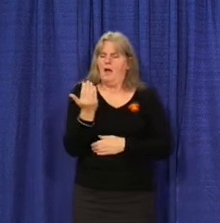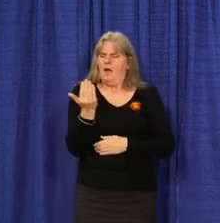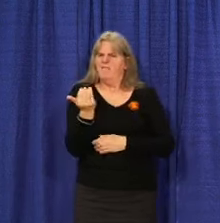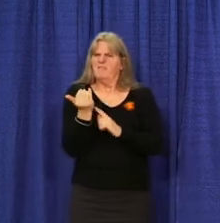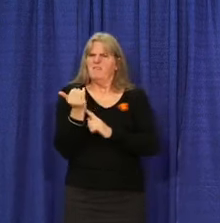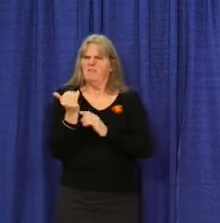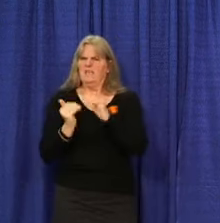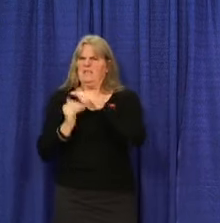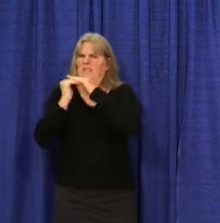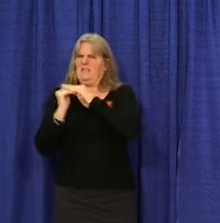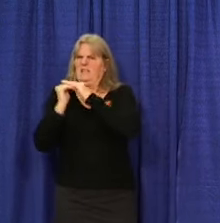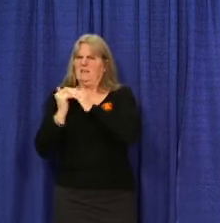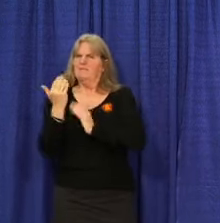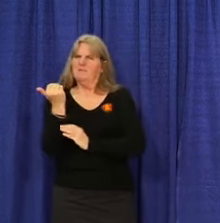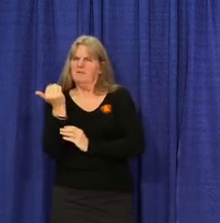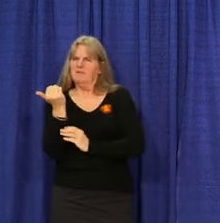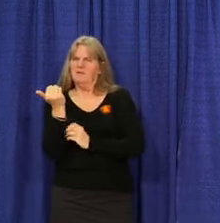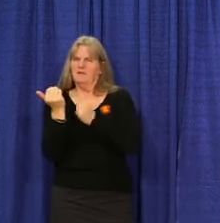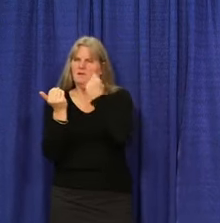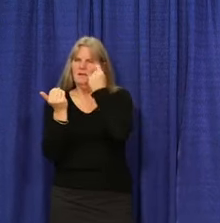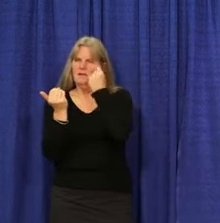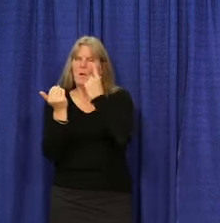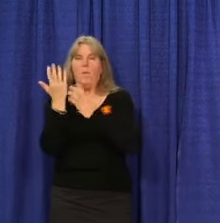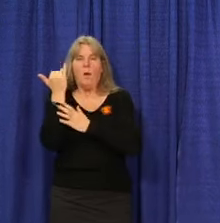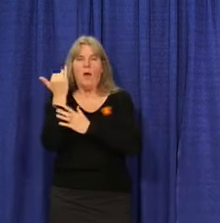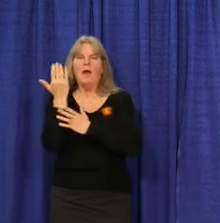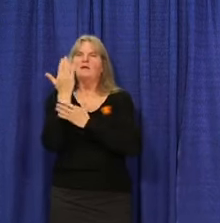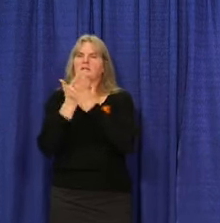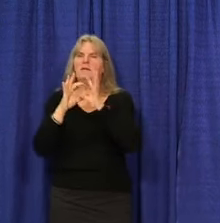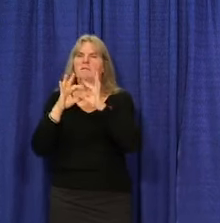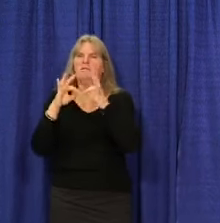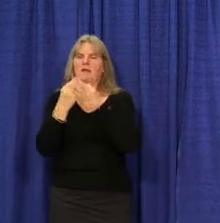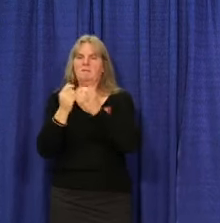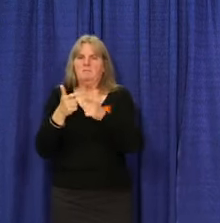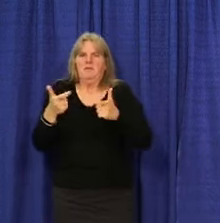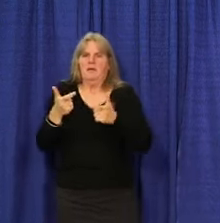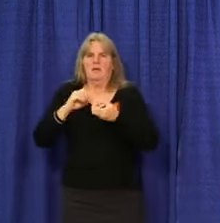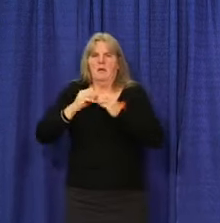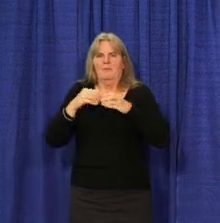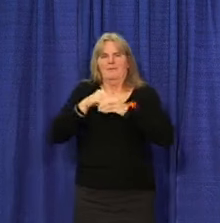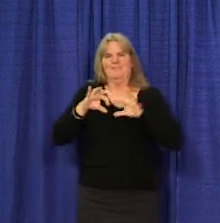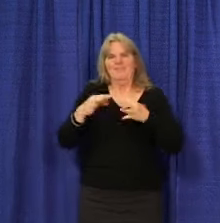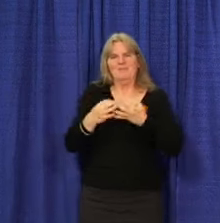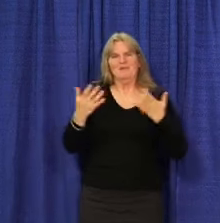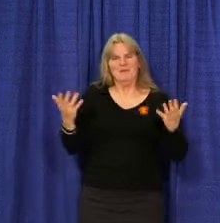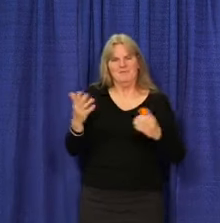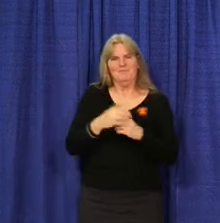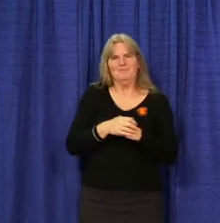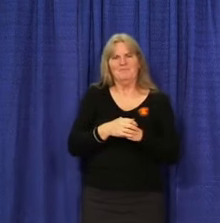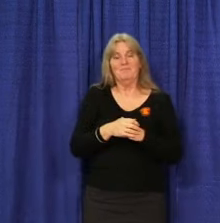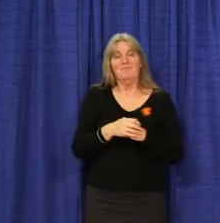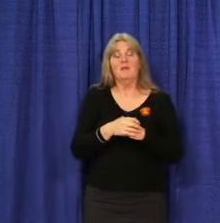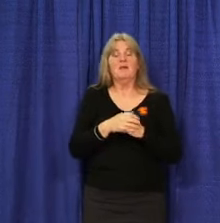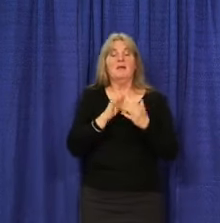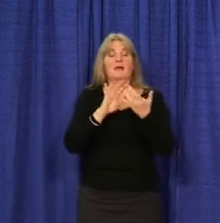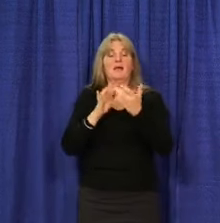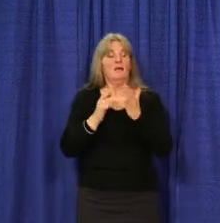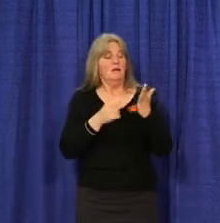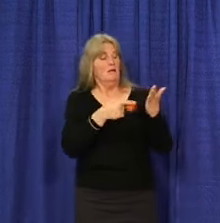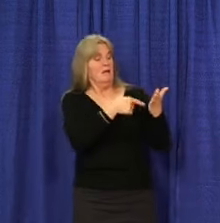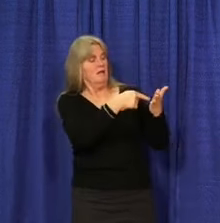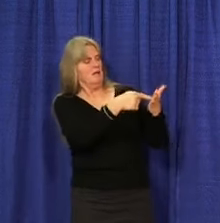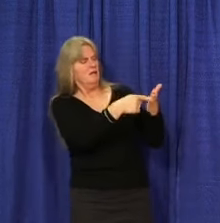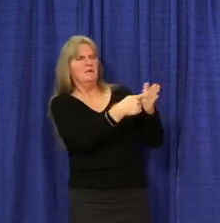on the higher side, but recognizing that some families are larger. The language directly from the website